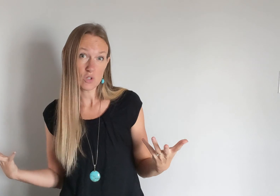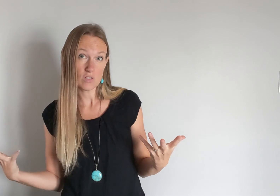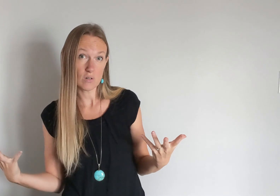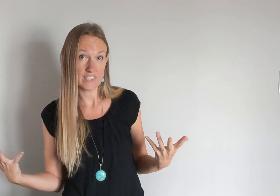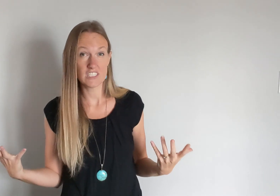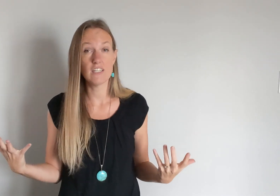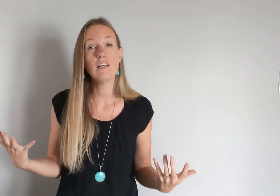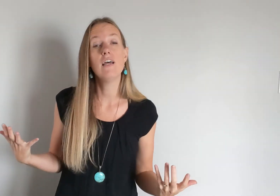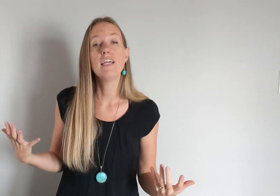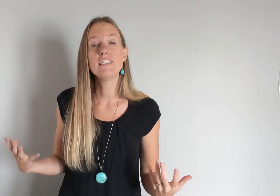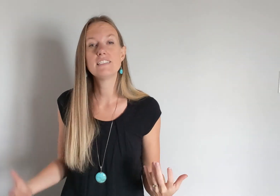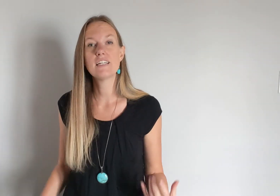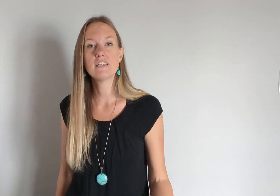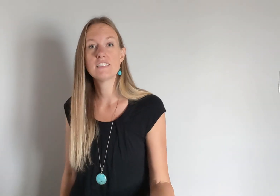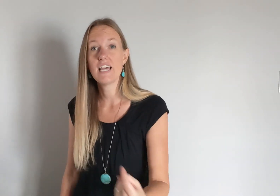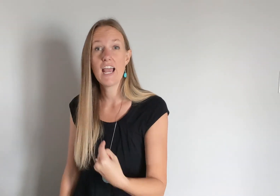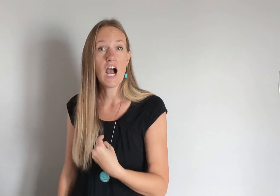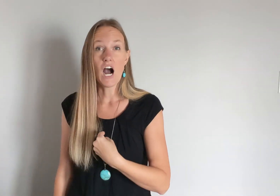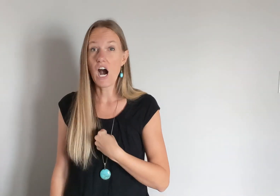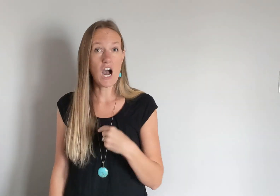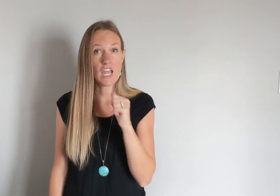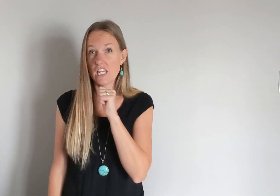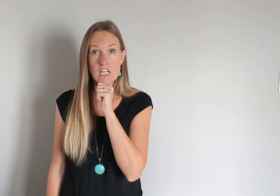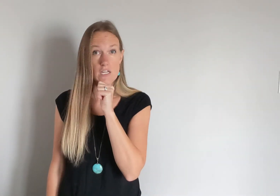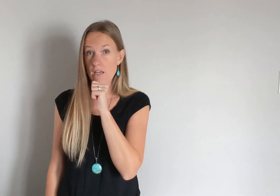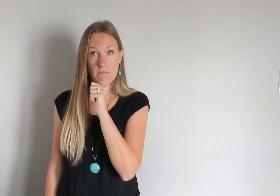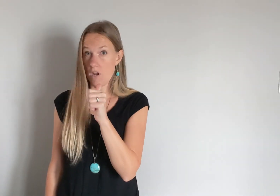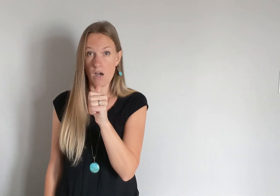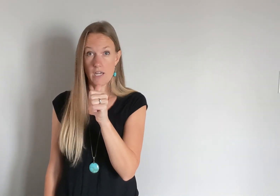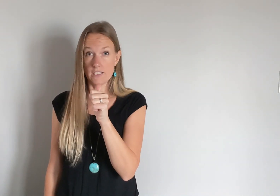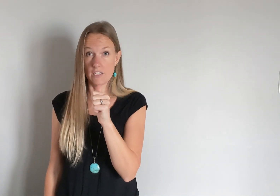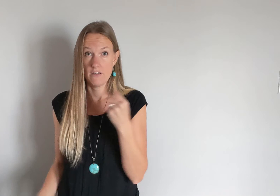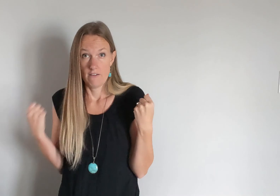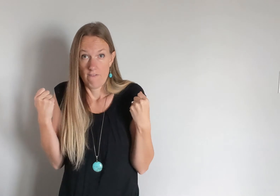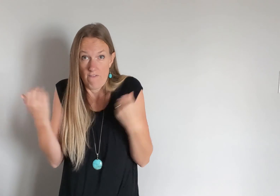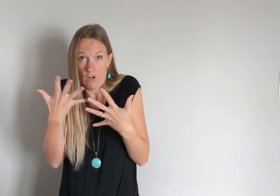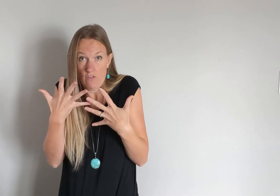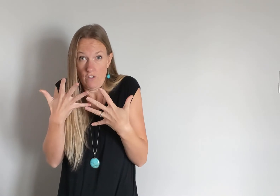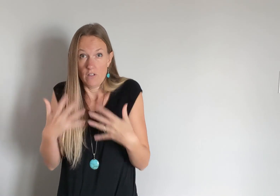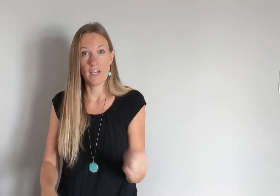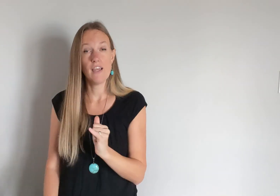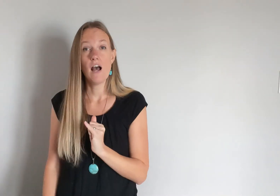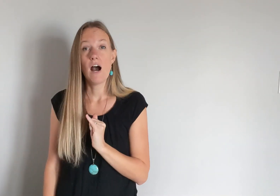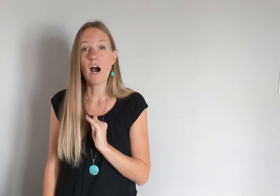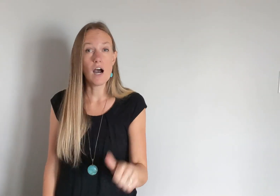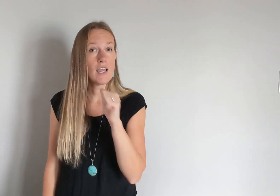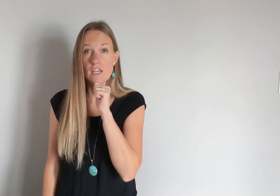rhetorical question, instead I'm going to say, I am not fearful, okay? I